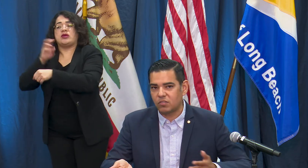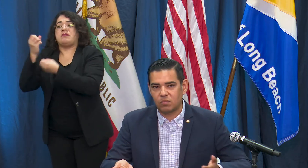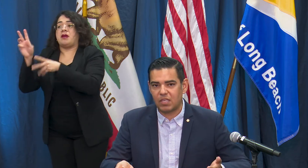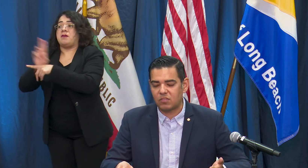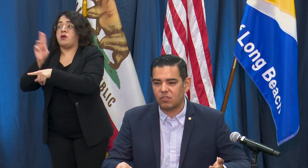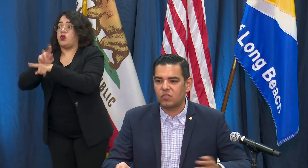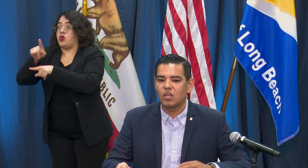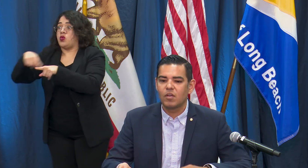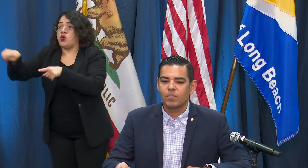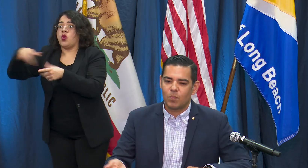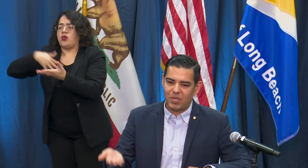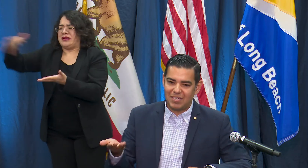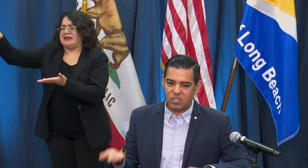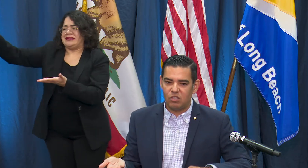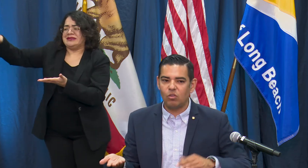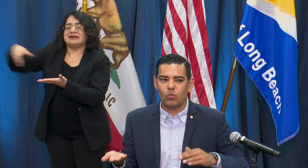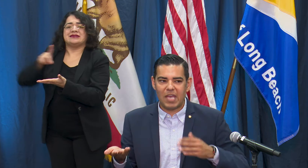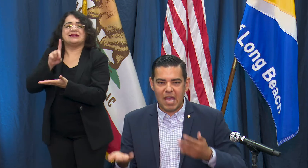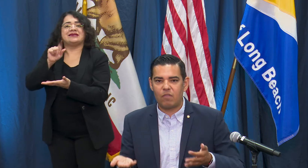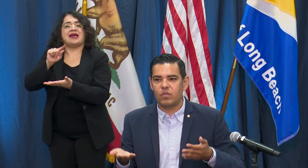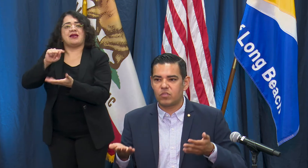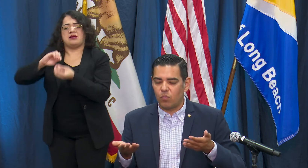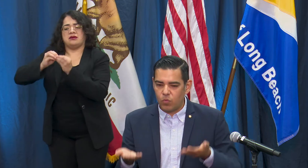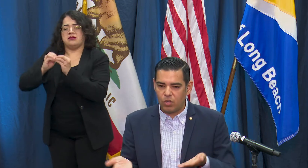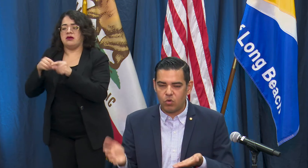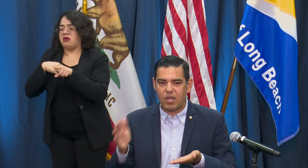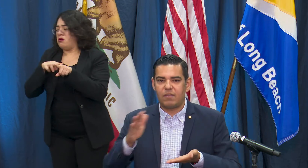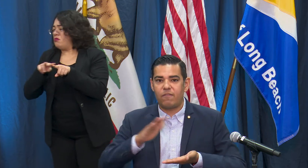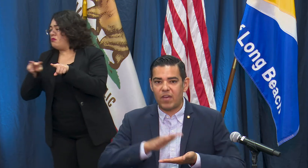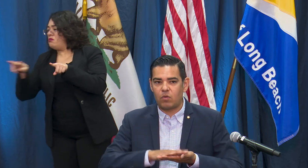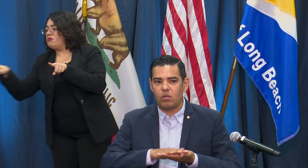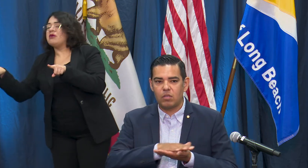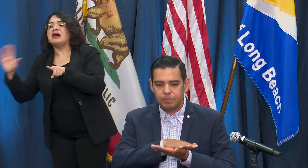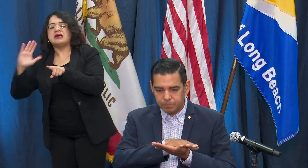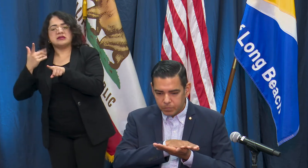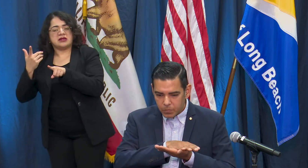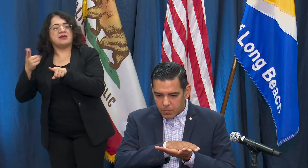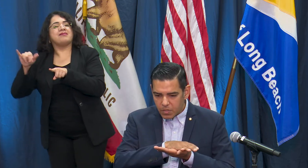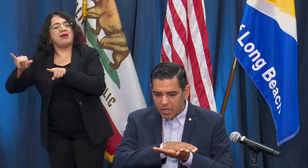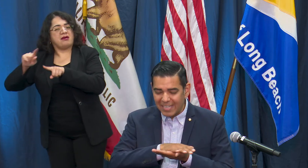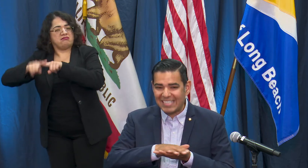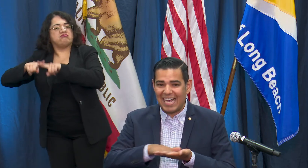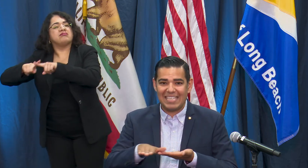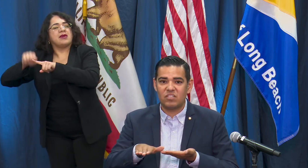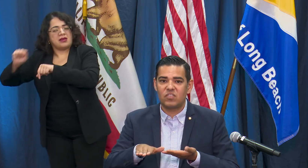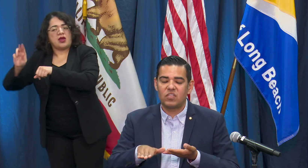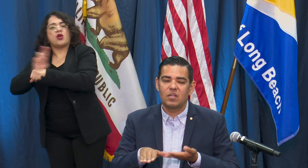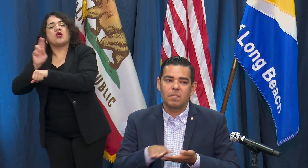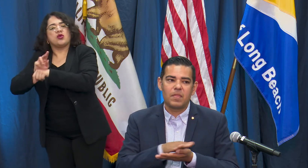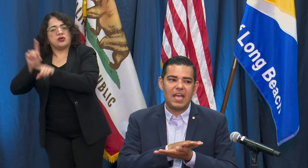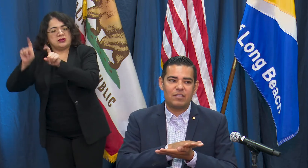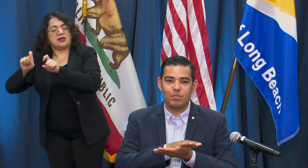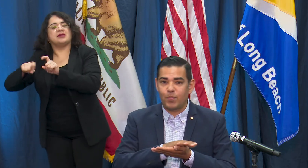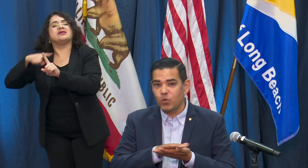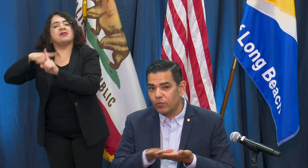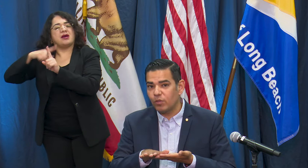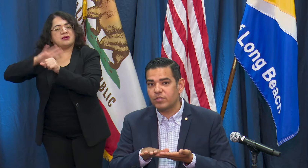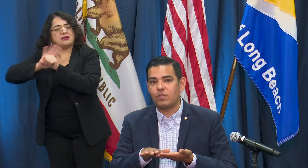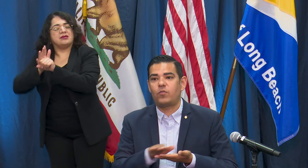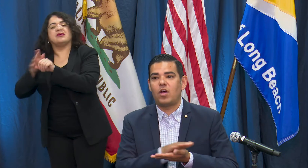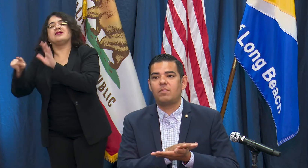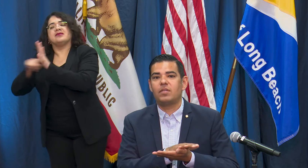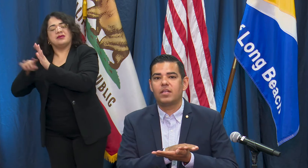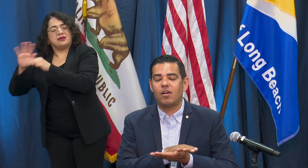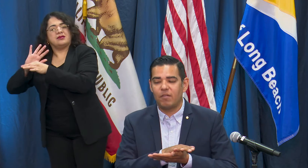working in some cases, but until we have some real great federal guidance and some